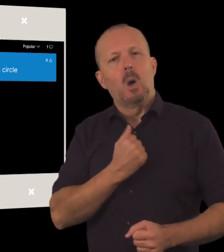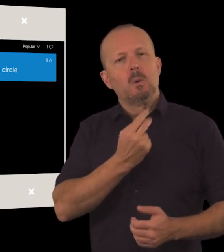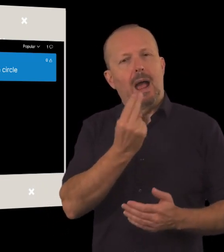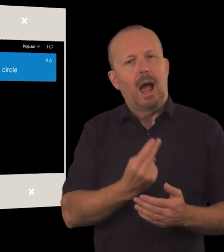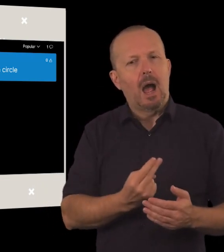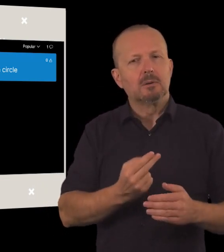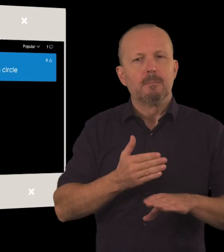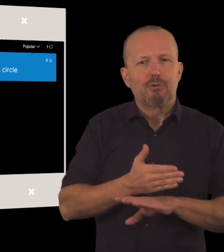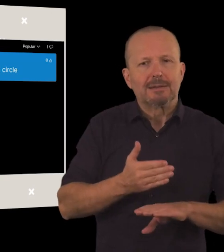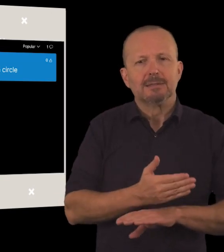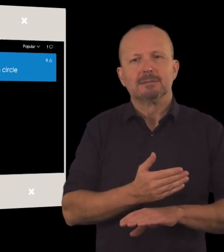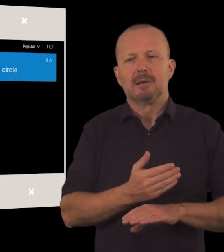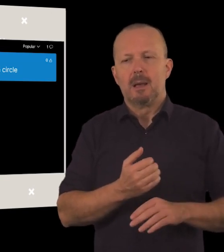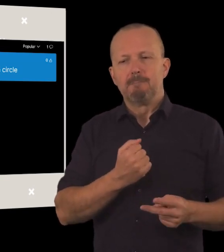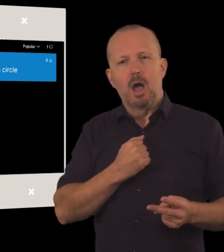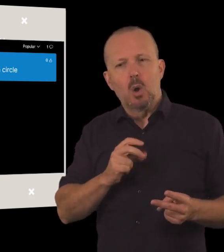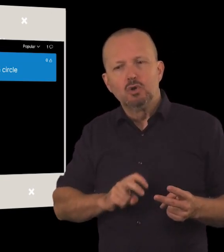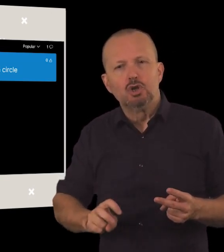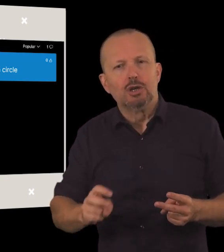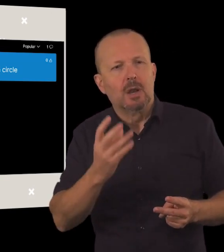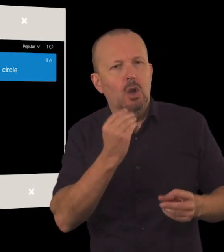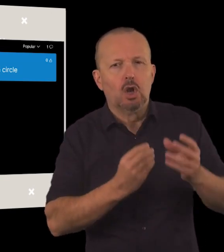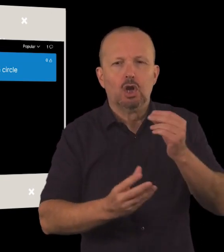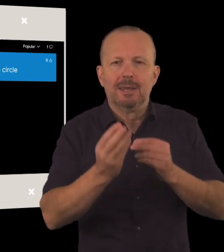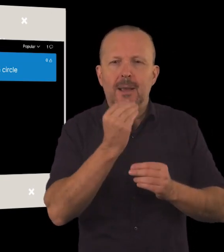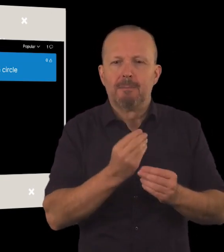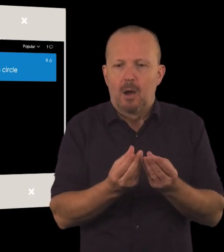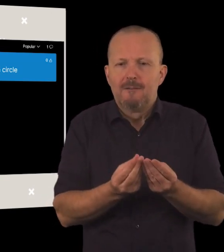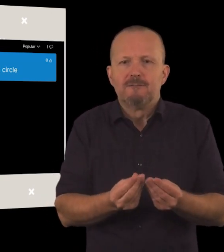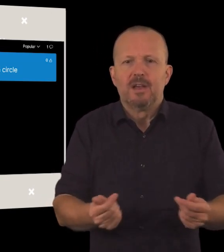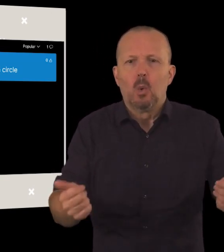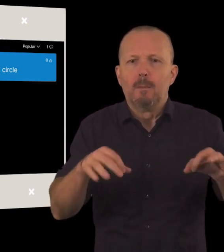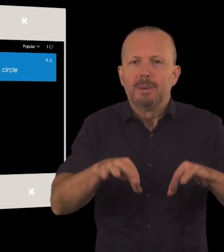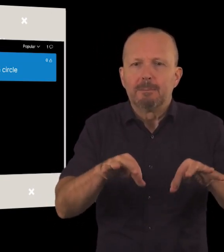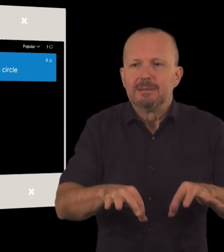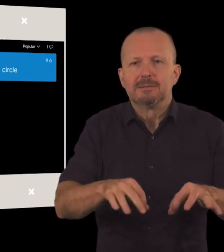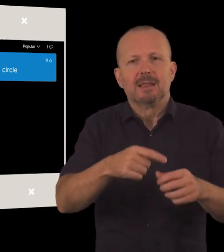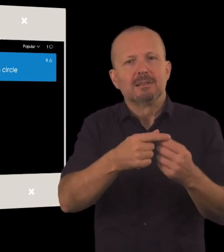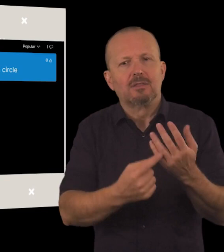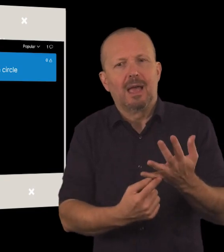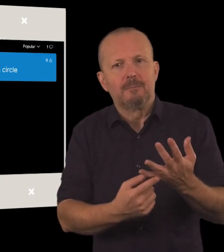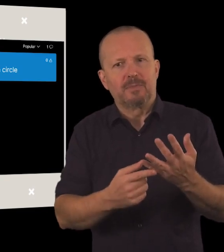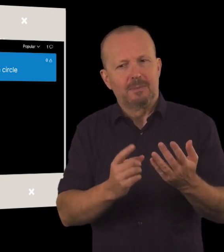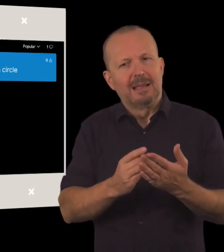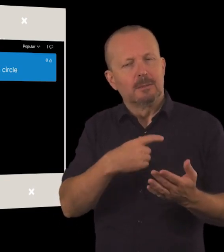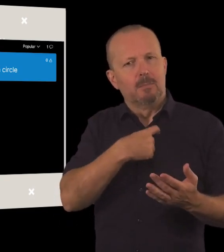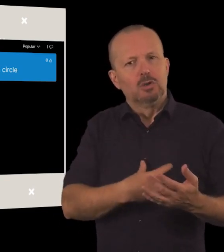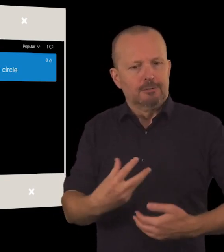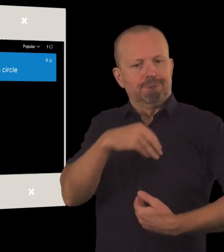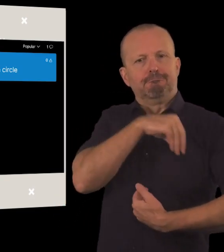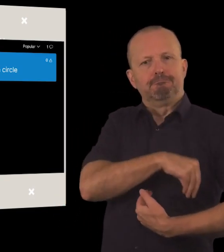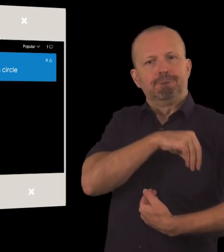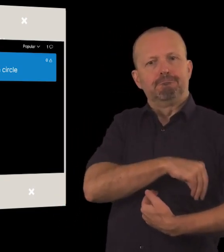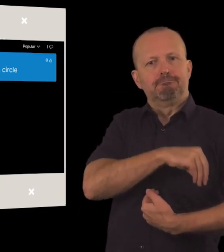that I'm on with learning about whenua pigments, all things like that, I keep in my circle. It's pretty